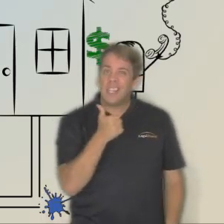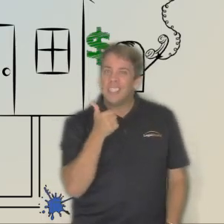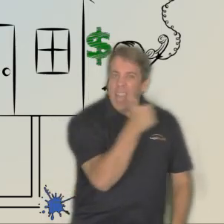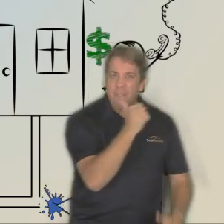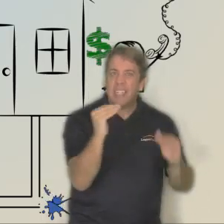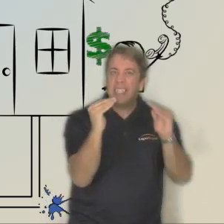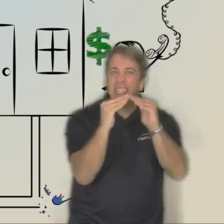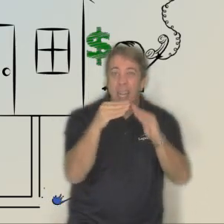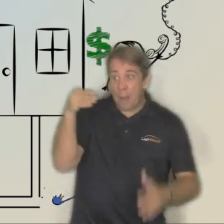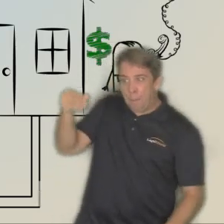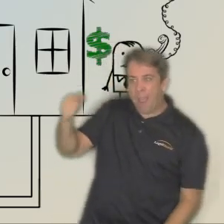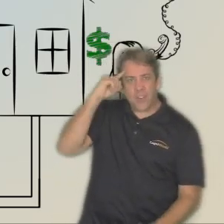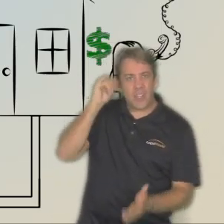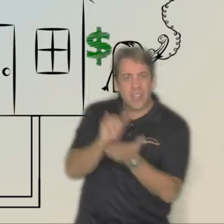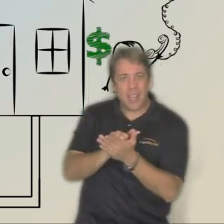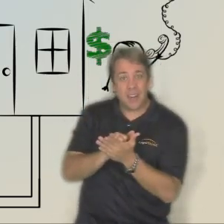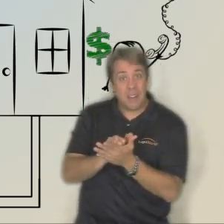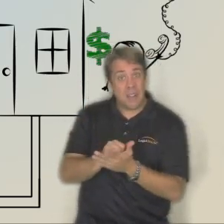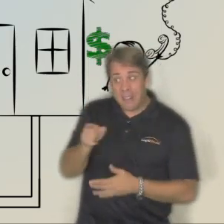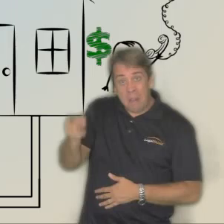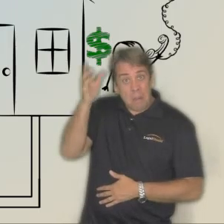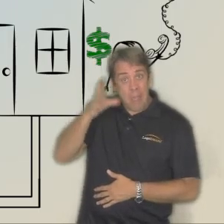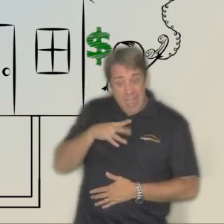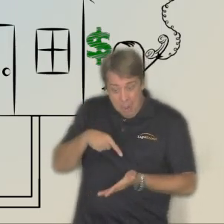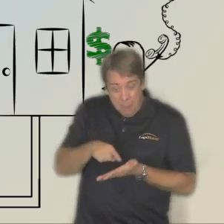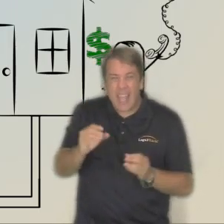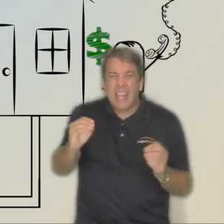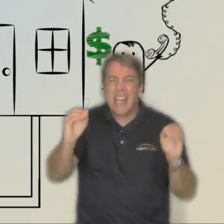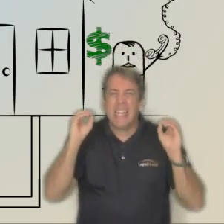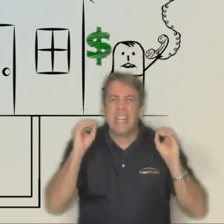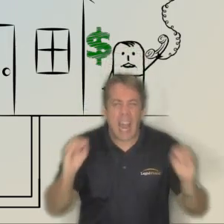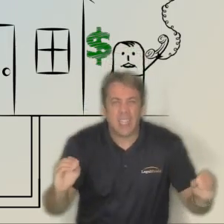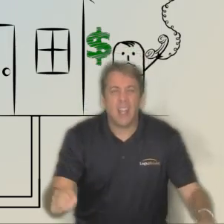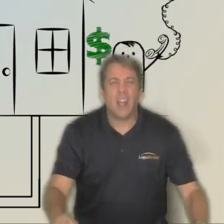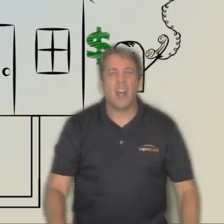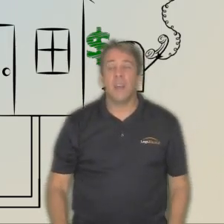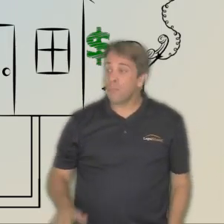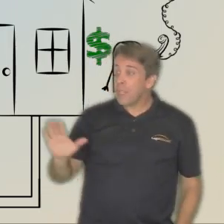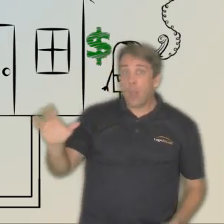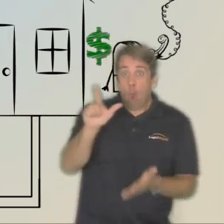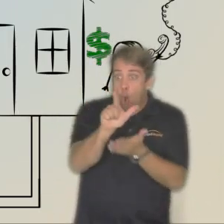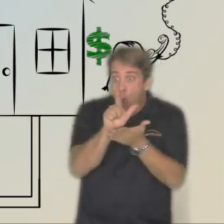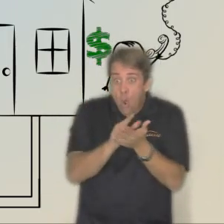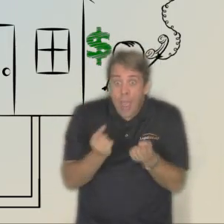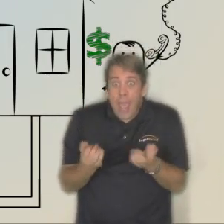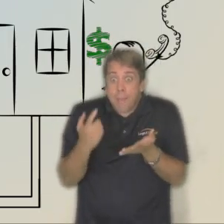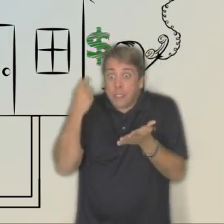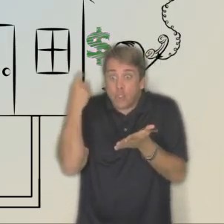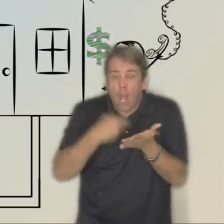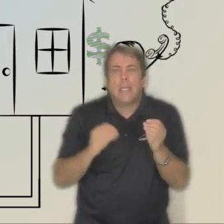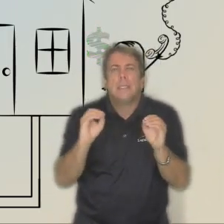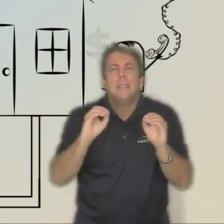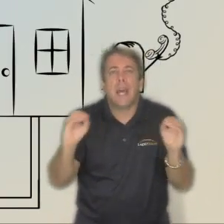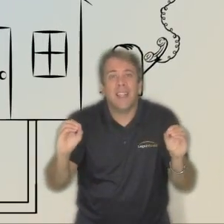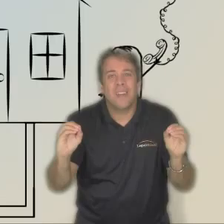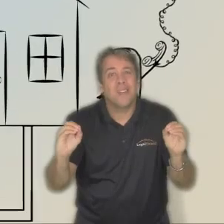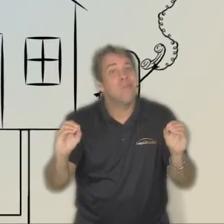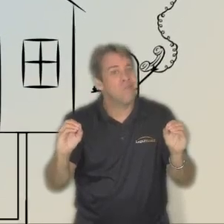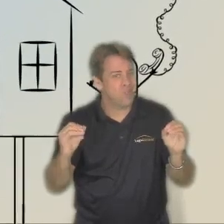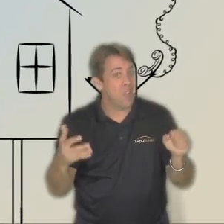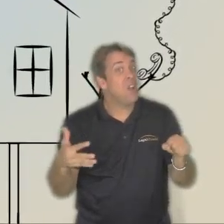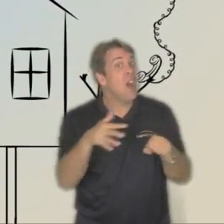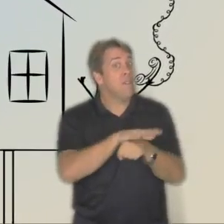entire job was completed by the city at no cost to Stephen. Zero, not a zilch. His attorney's fees, not a dime. It